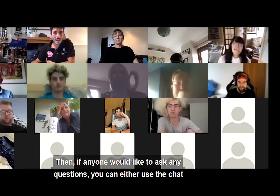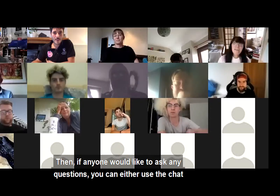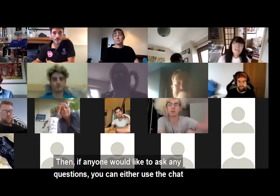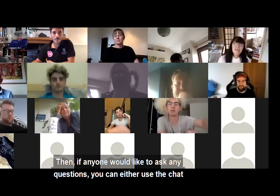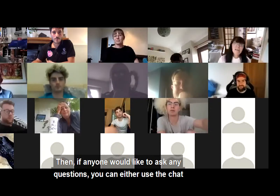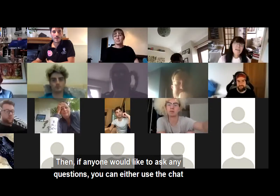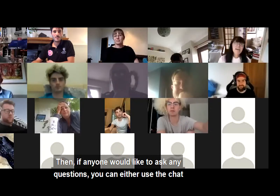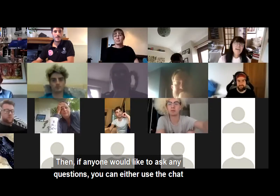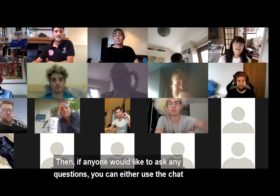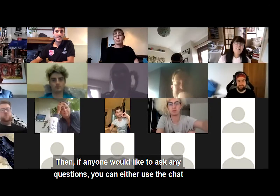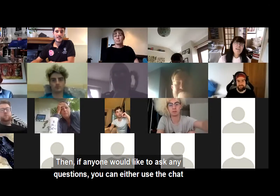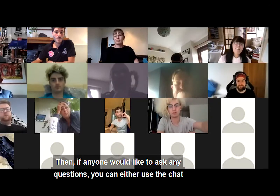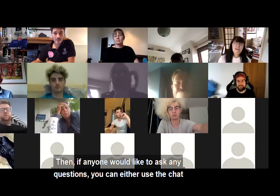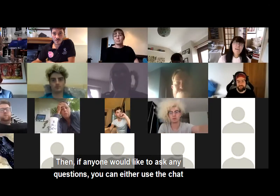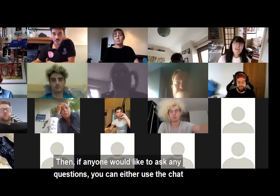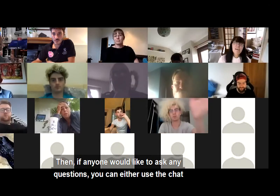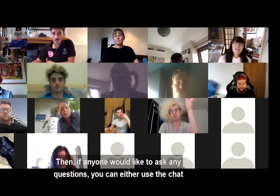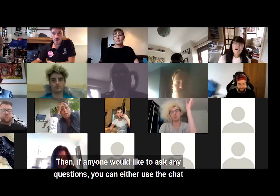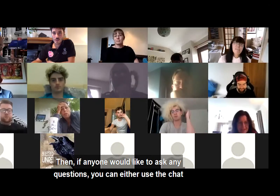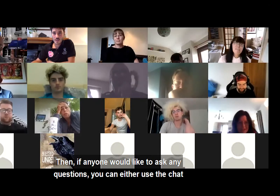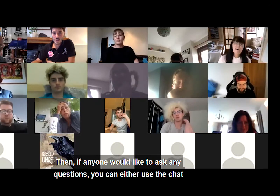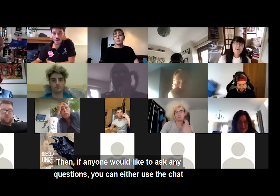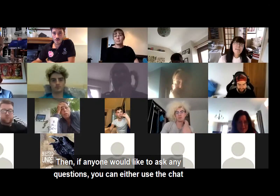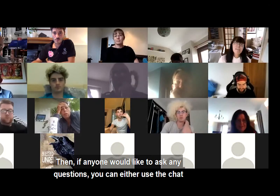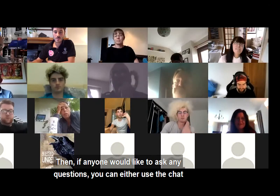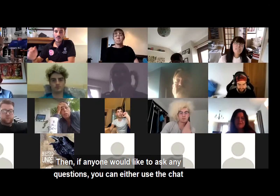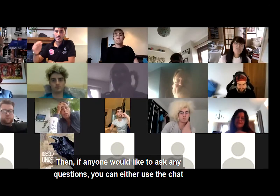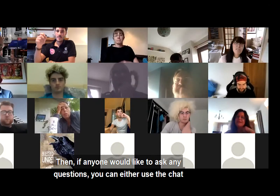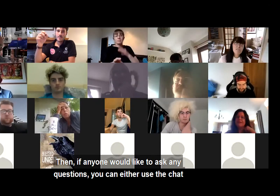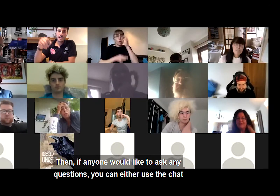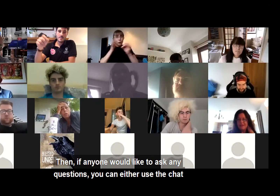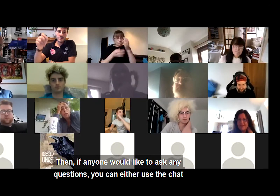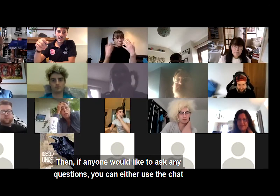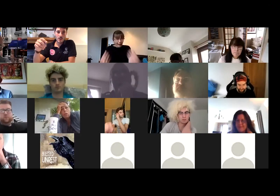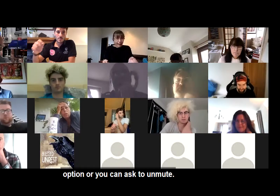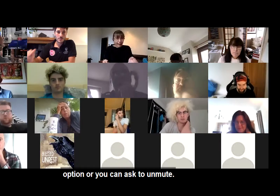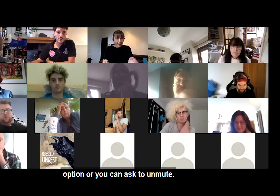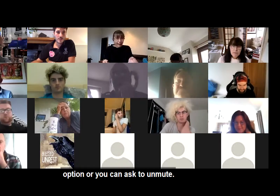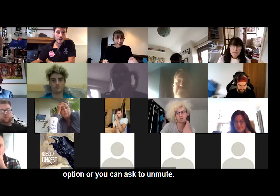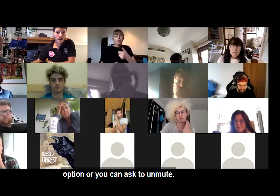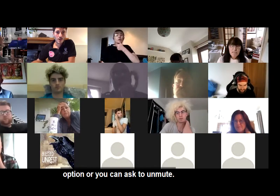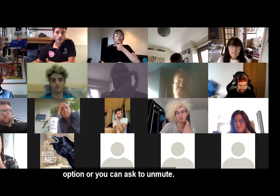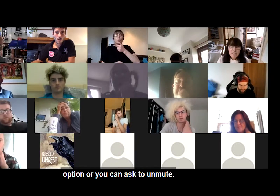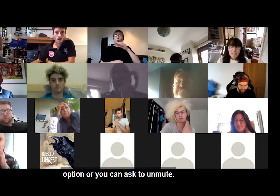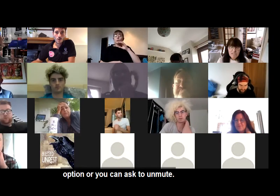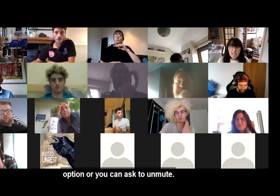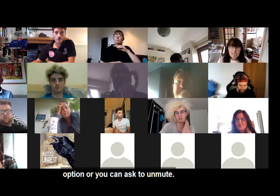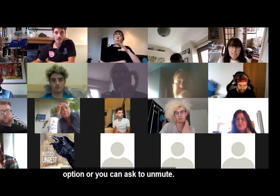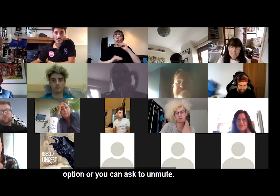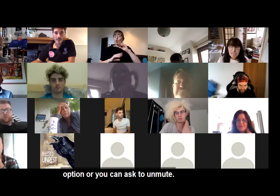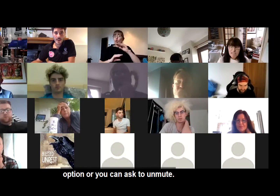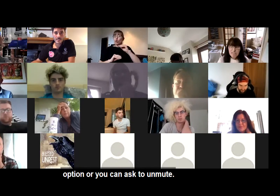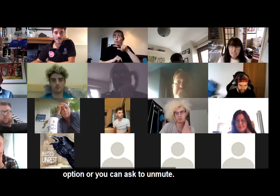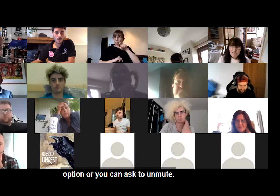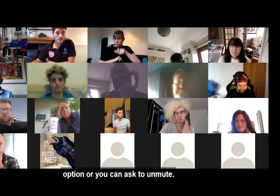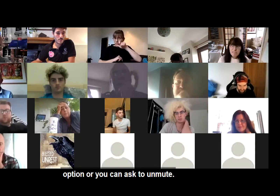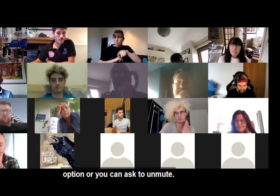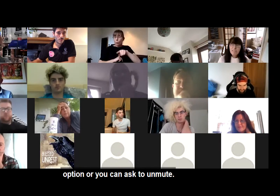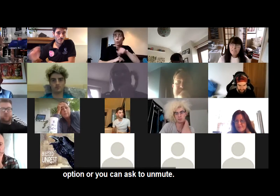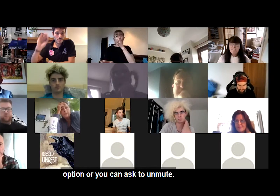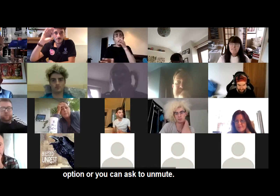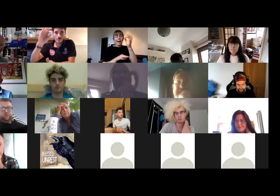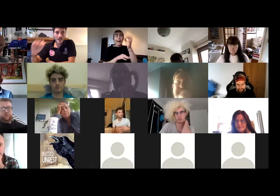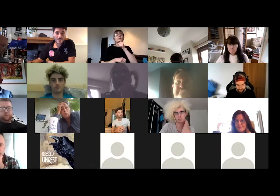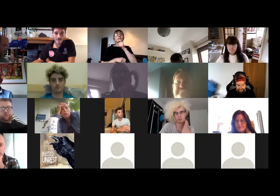if anyone would like to ask any questions, you can either use the chat option, or you can ask to